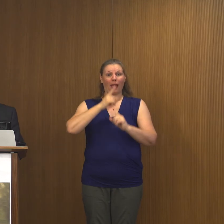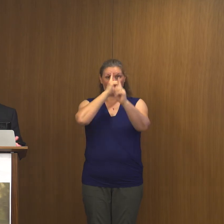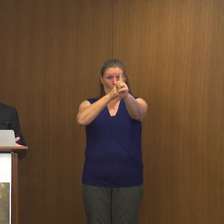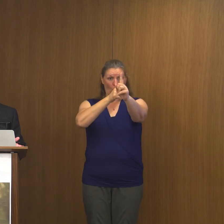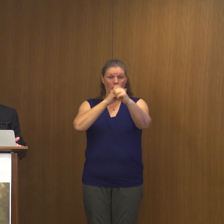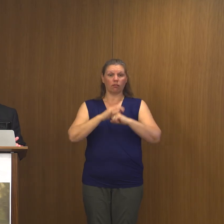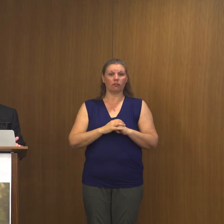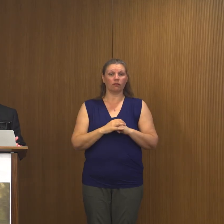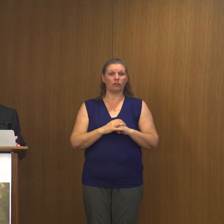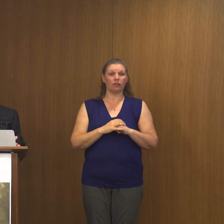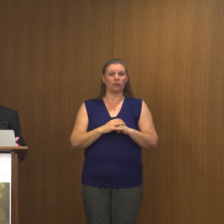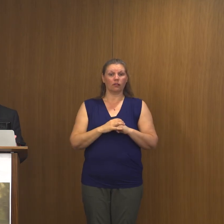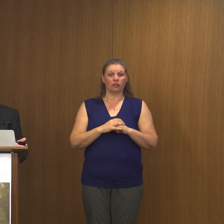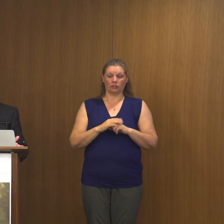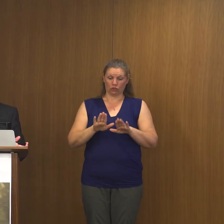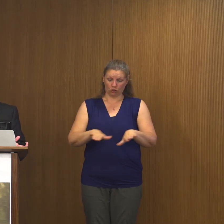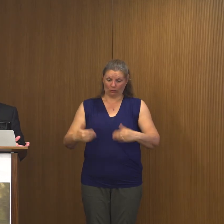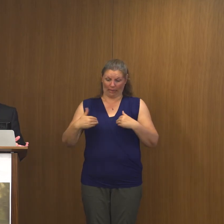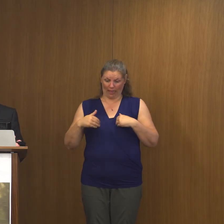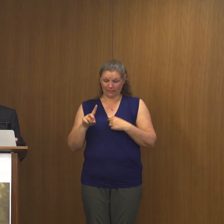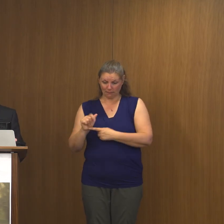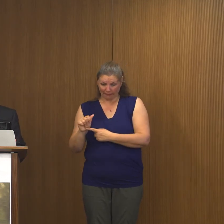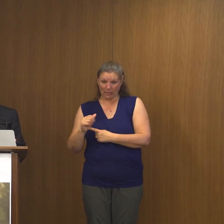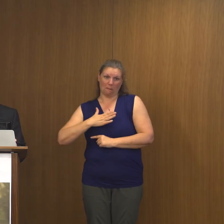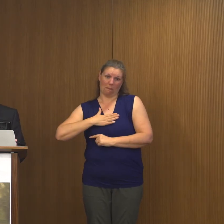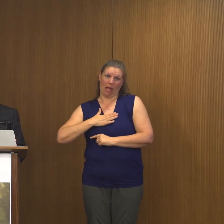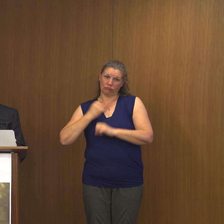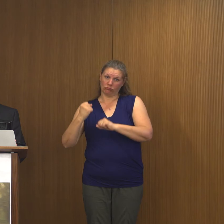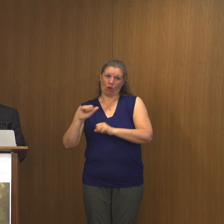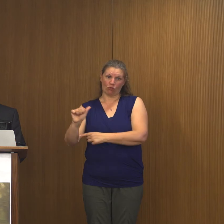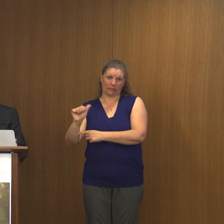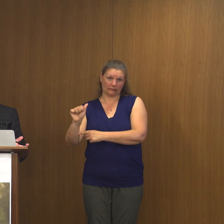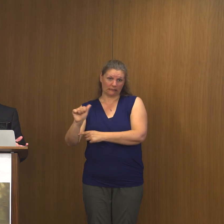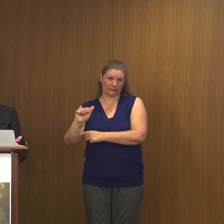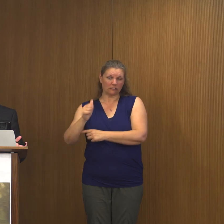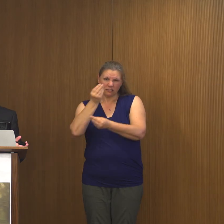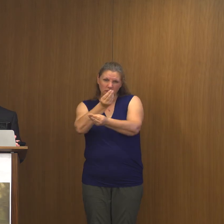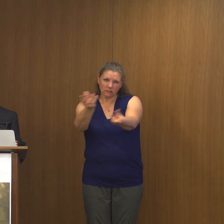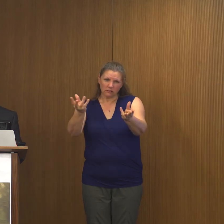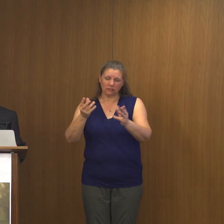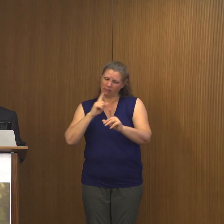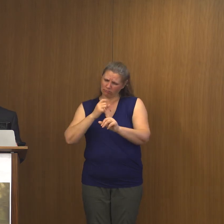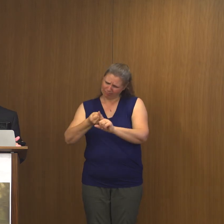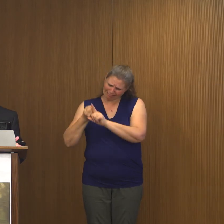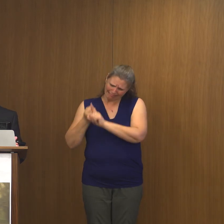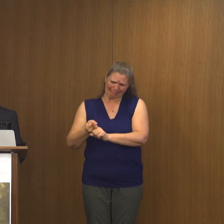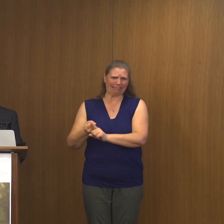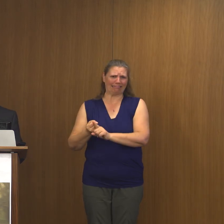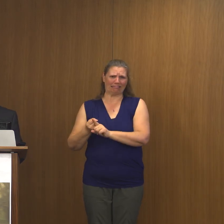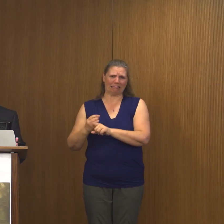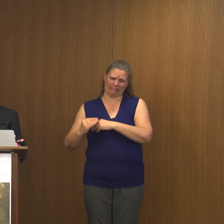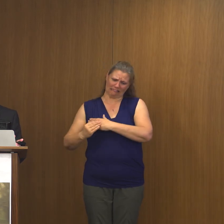awareness of childhood disability, and specifically also childhood arthritis, as a far impacting health condition